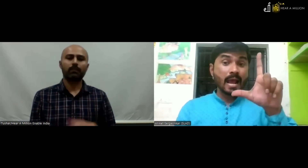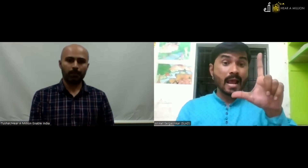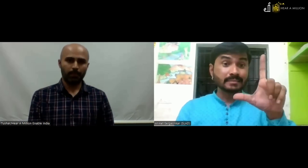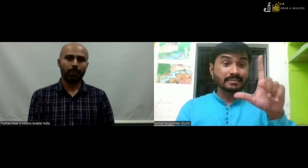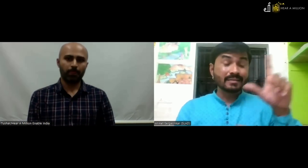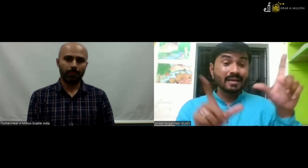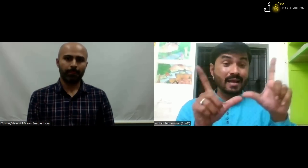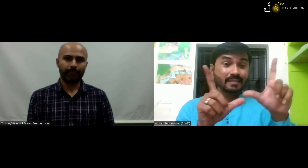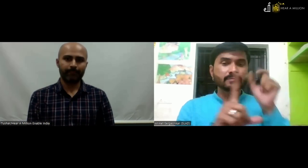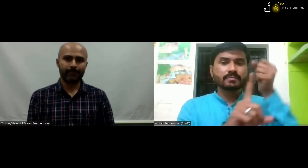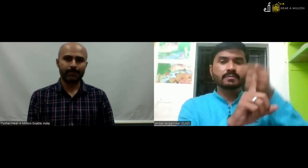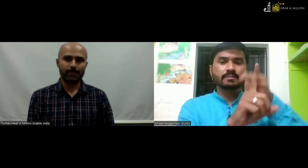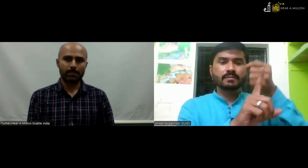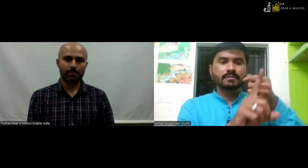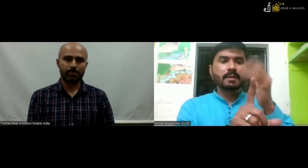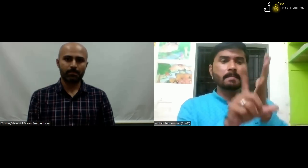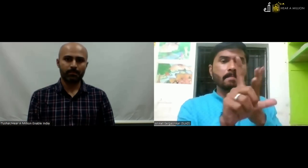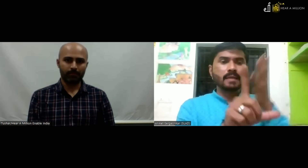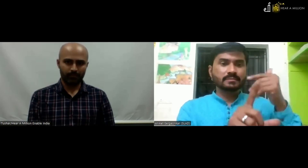have